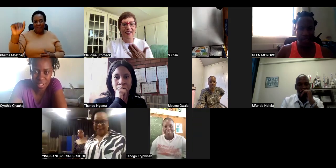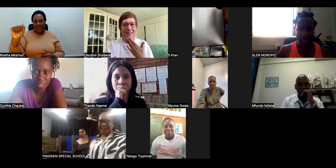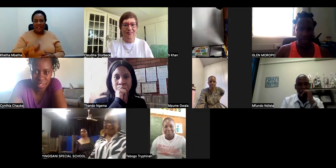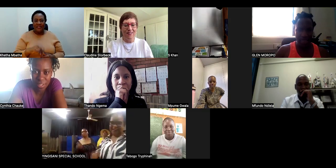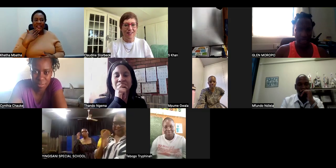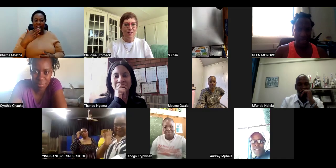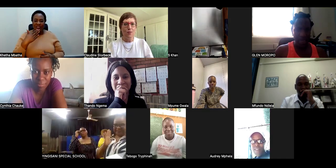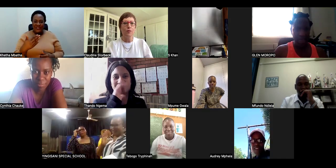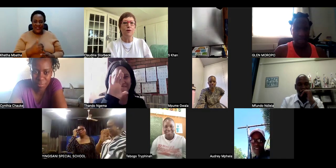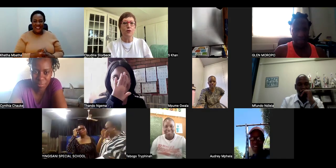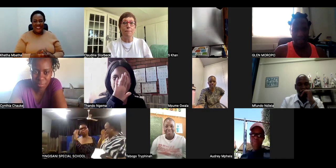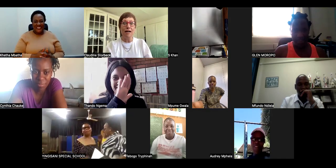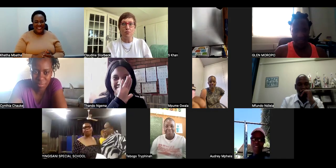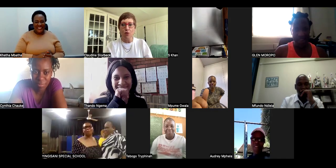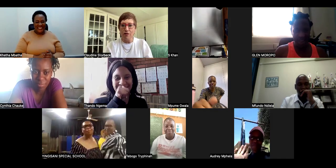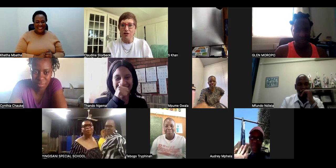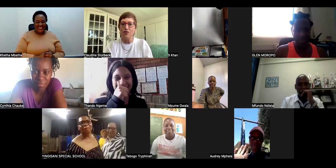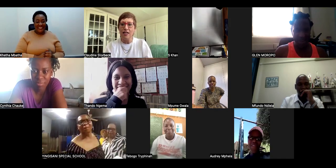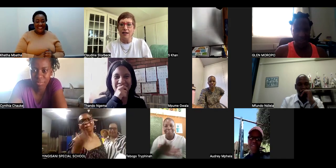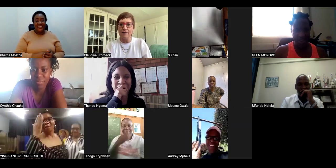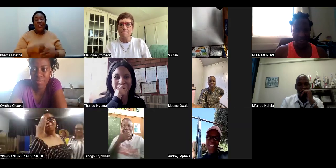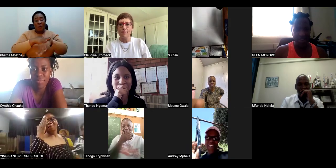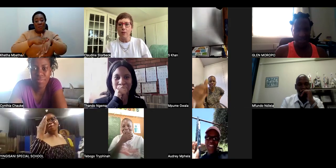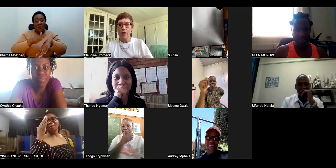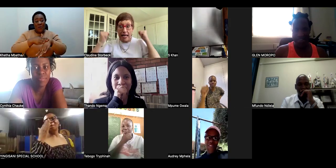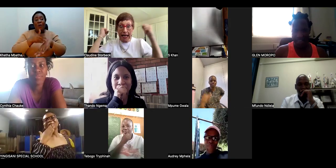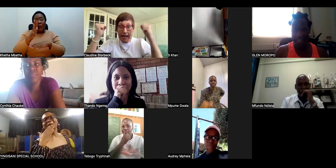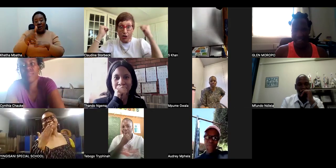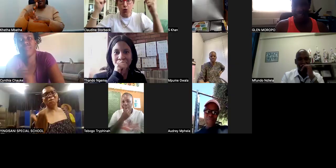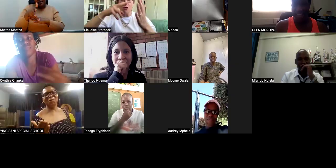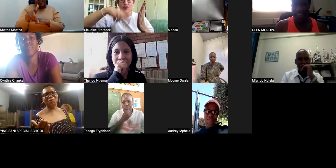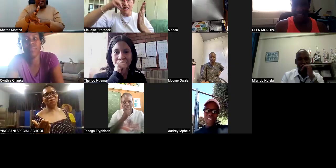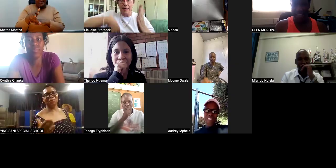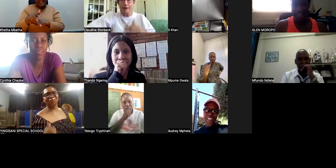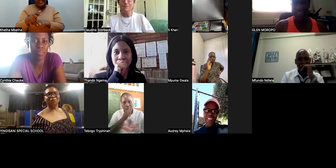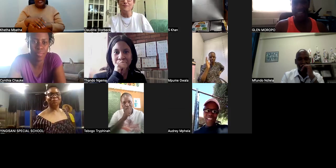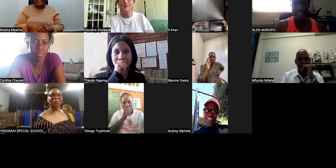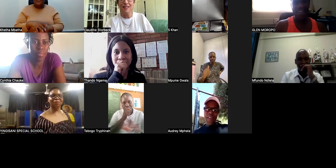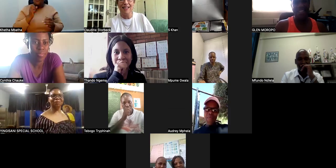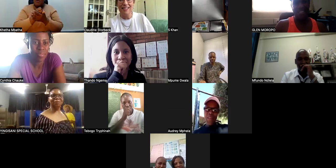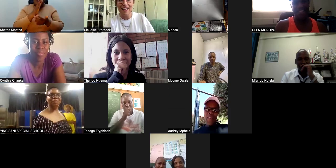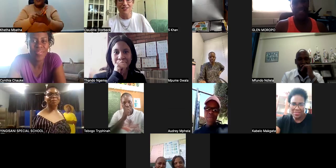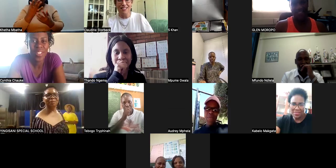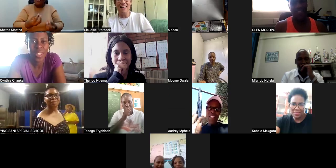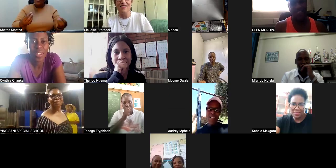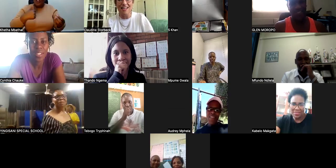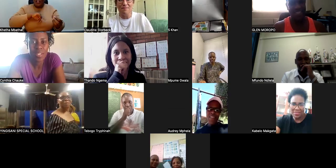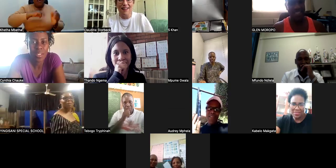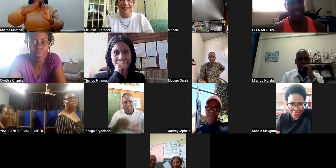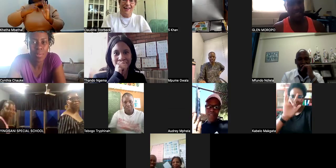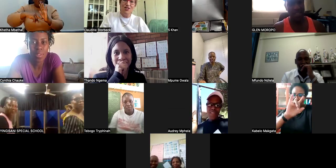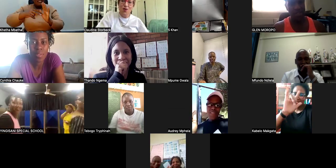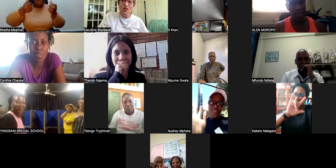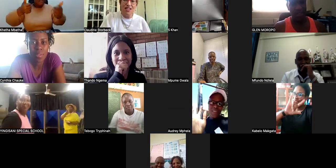Thank you, thank you. We'll be doing much more of this reading. We're get our children reading and get our literacy levels